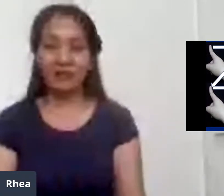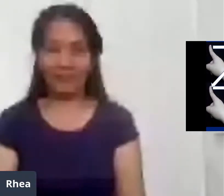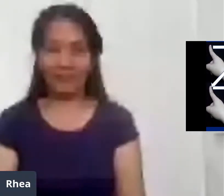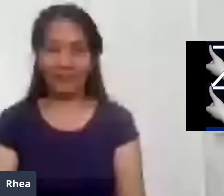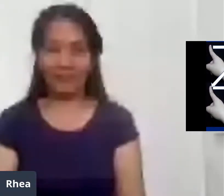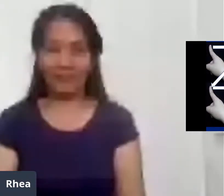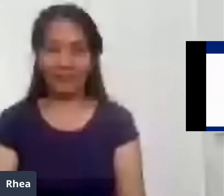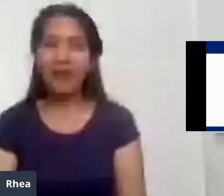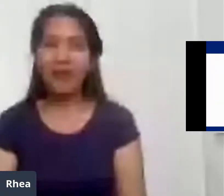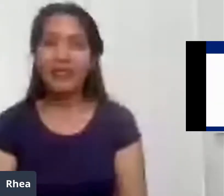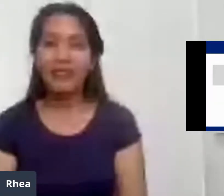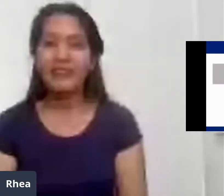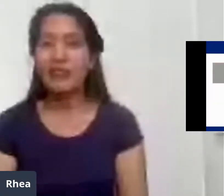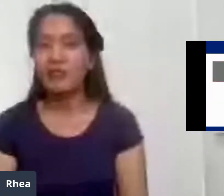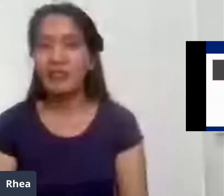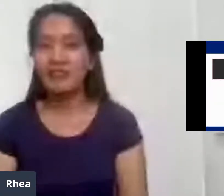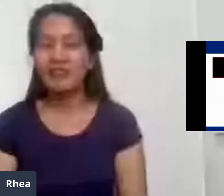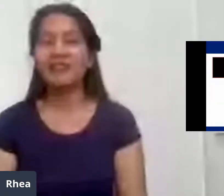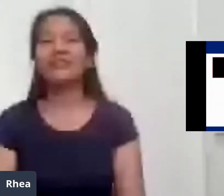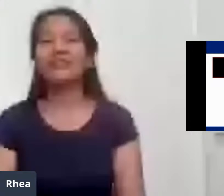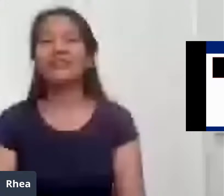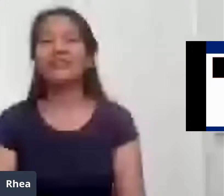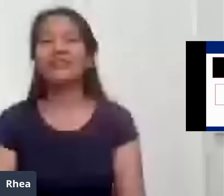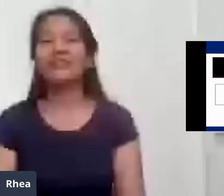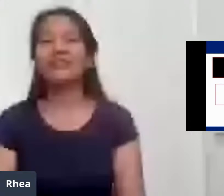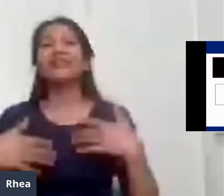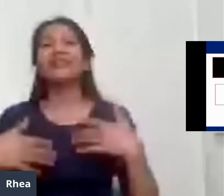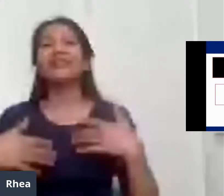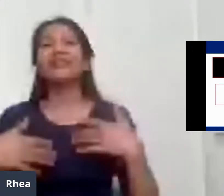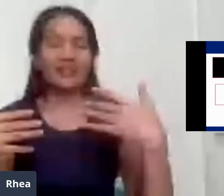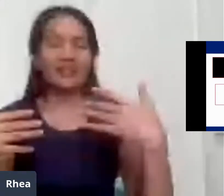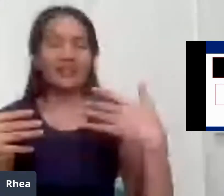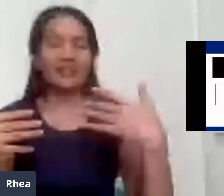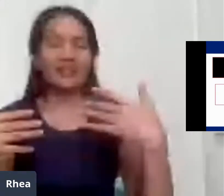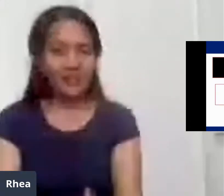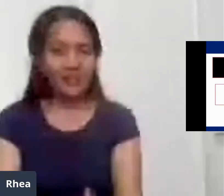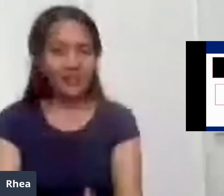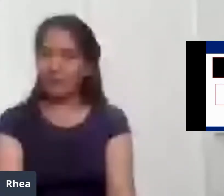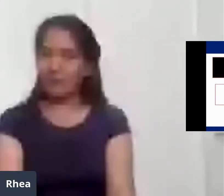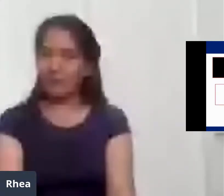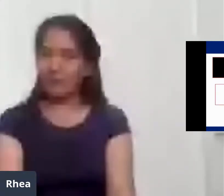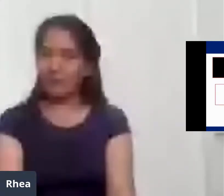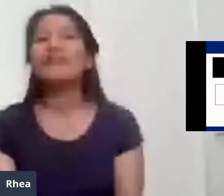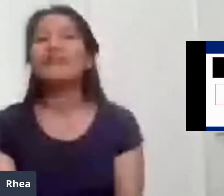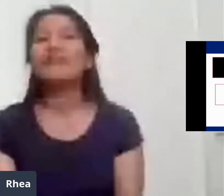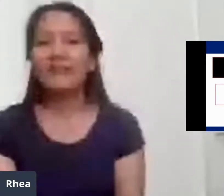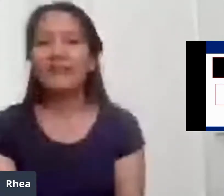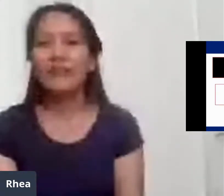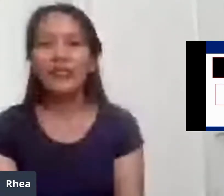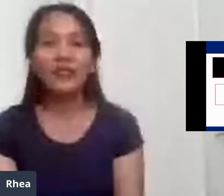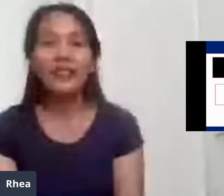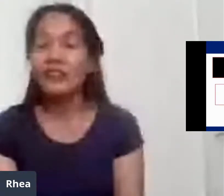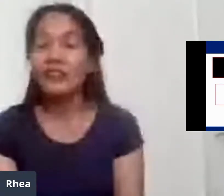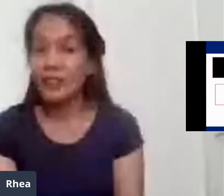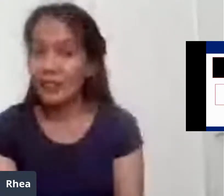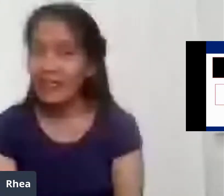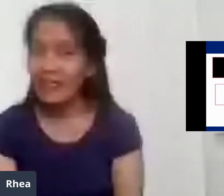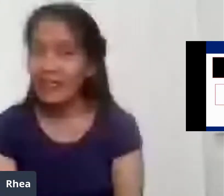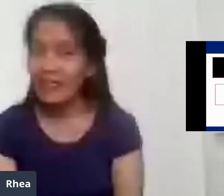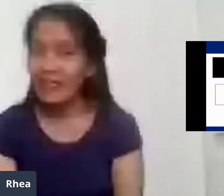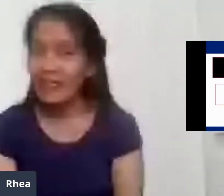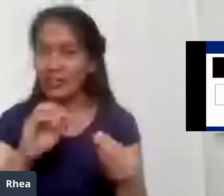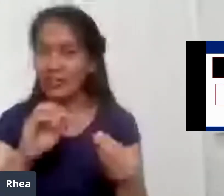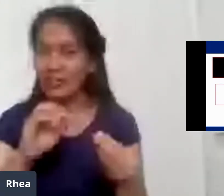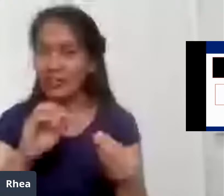Okay? Hope we learn so much. And we're going to proceed. We're going to